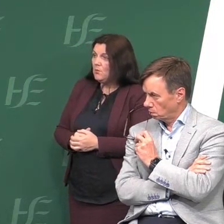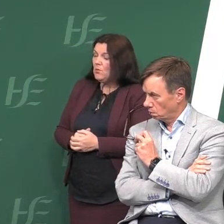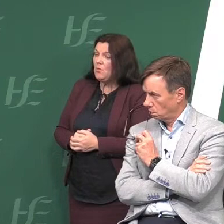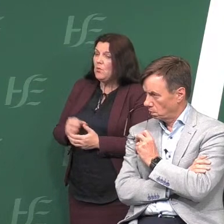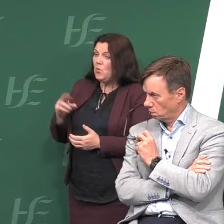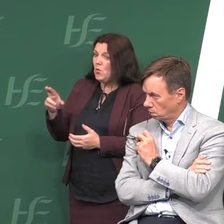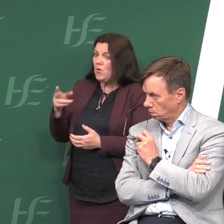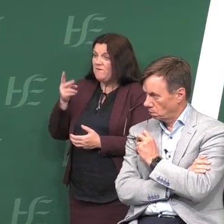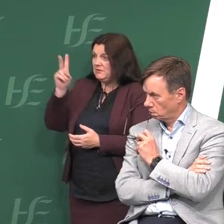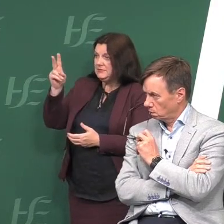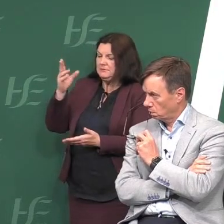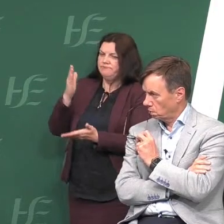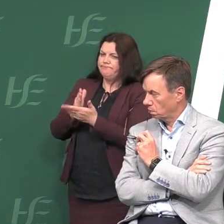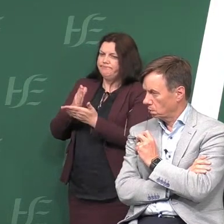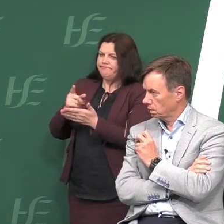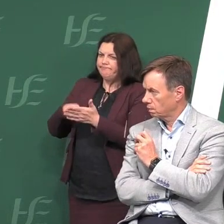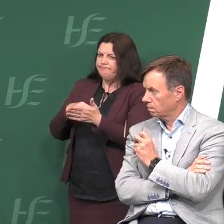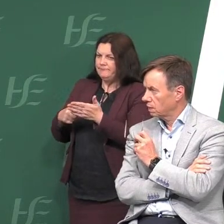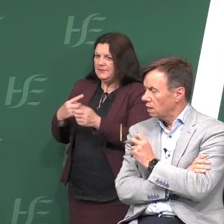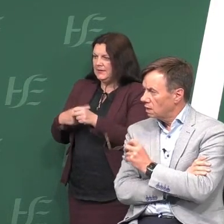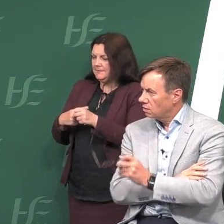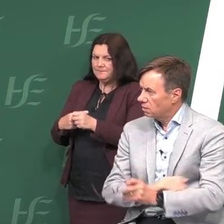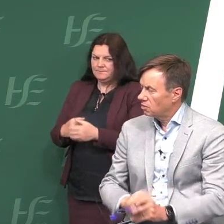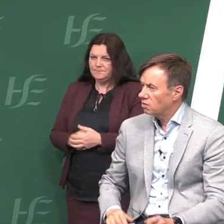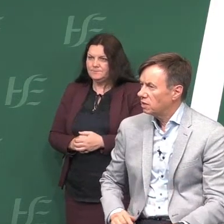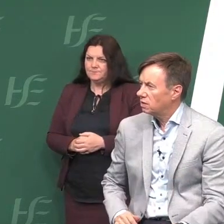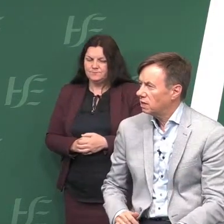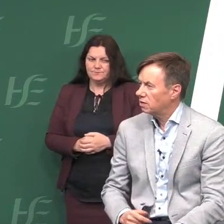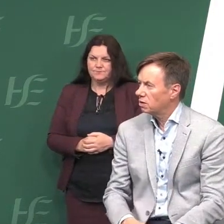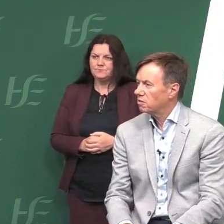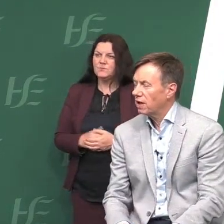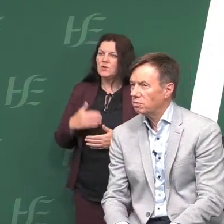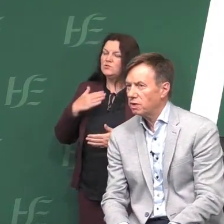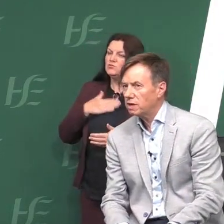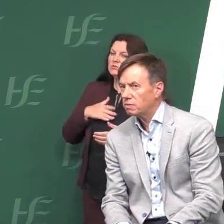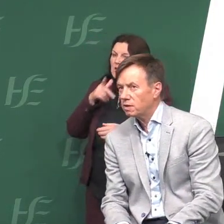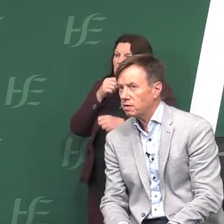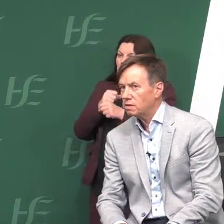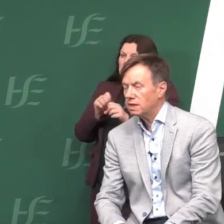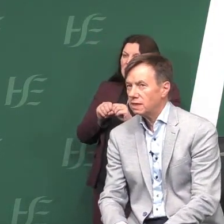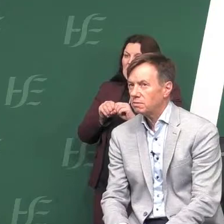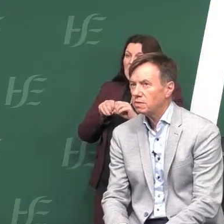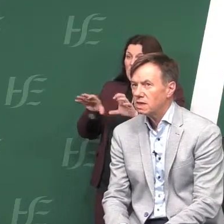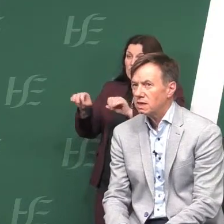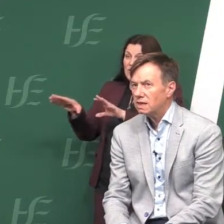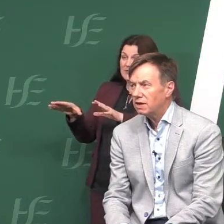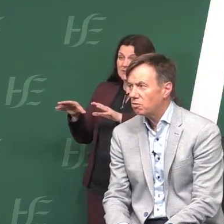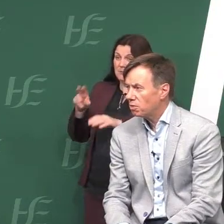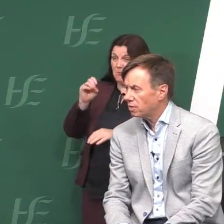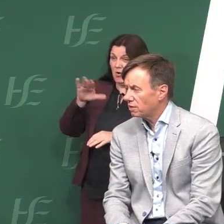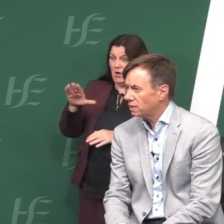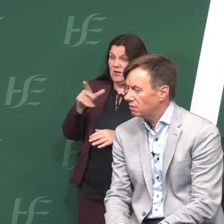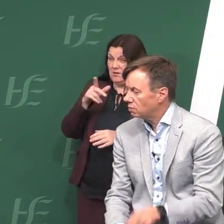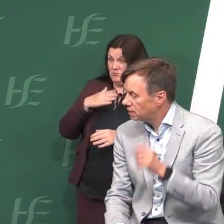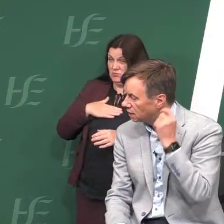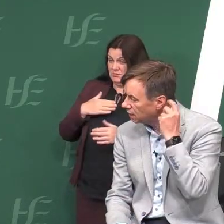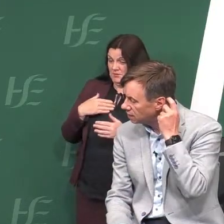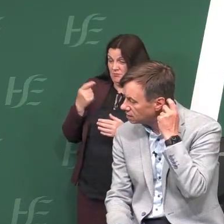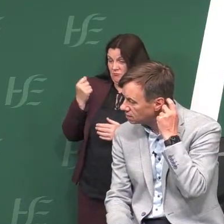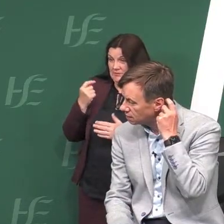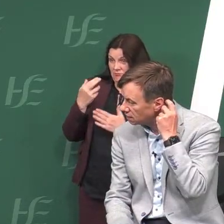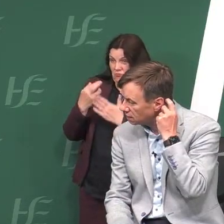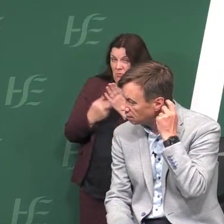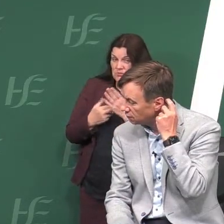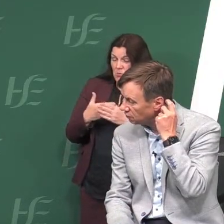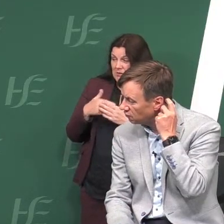making visiting restrictions tougher again? Just ask Niamh. In terms of outbreaks, Paul, the latest reports I would have would